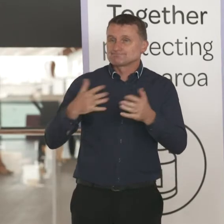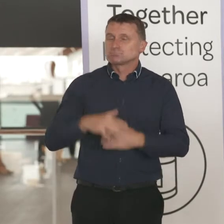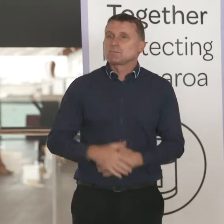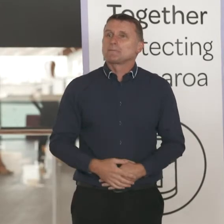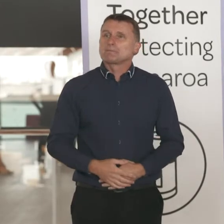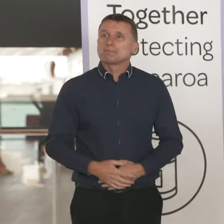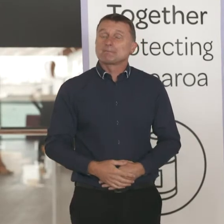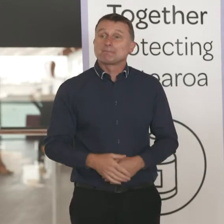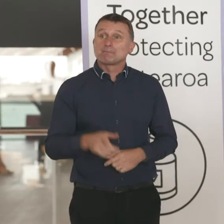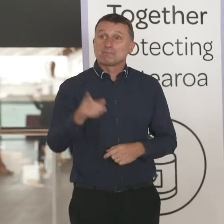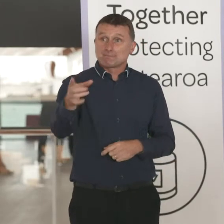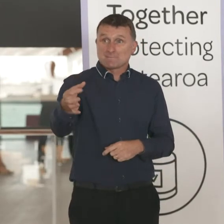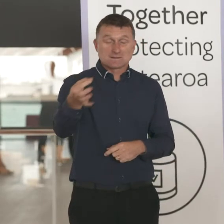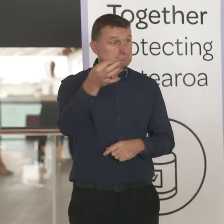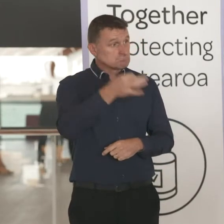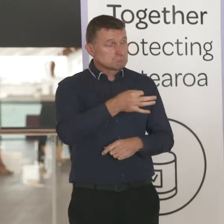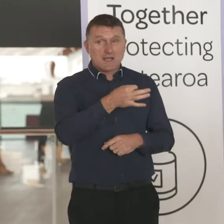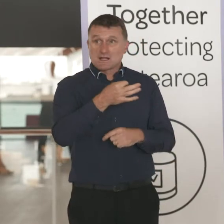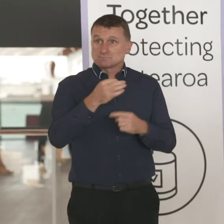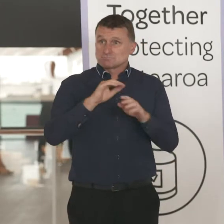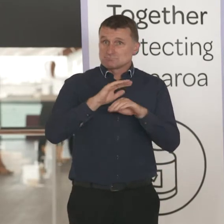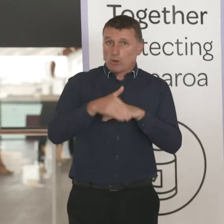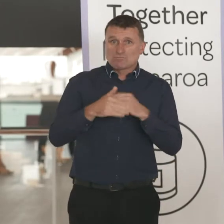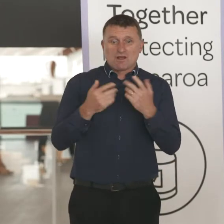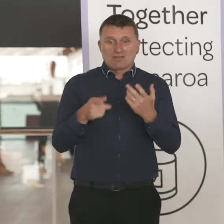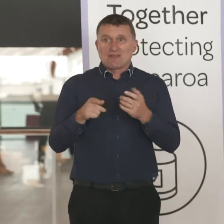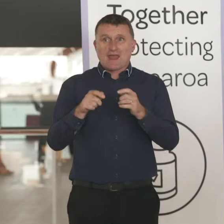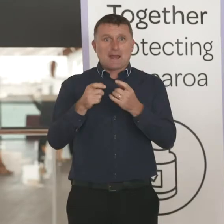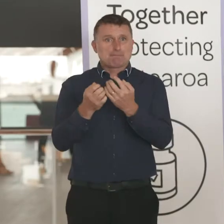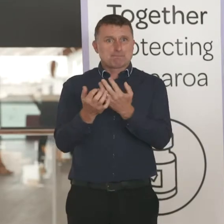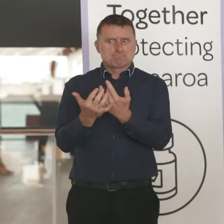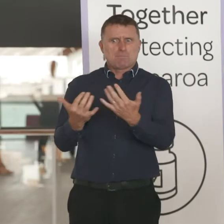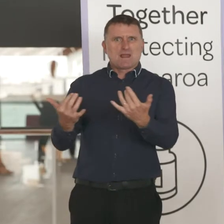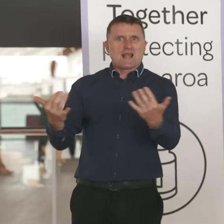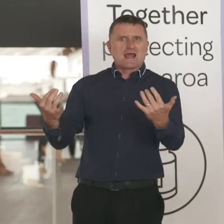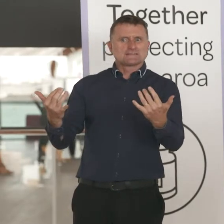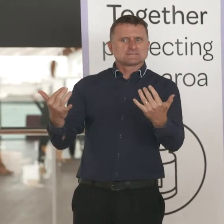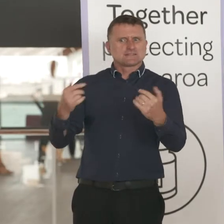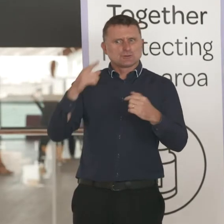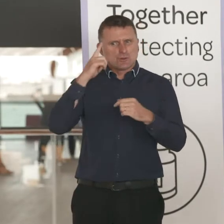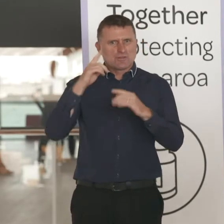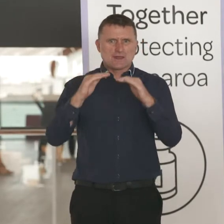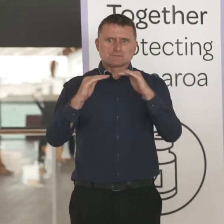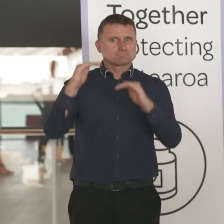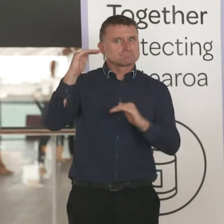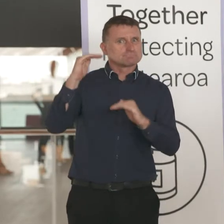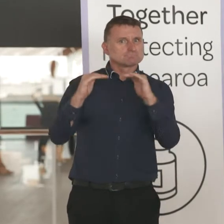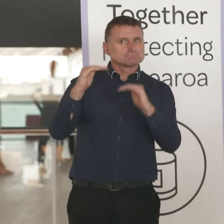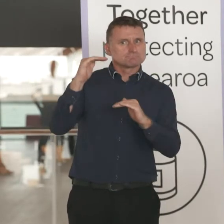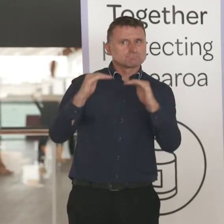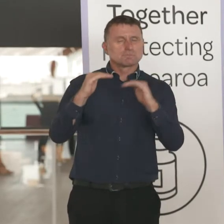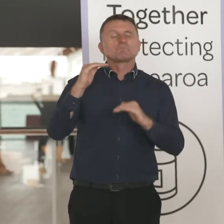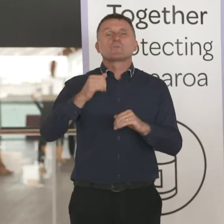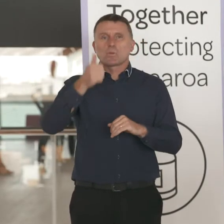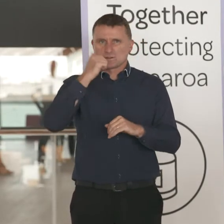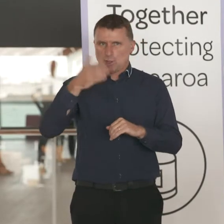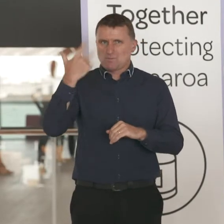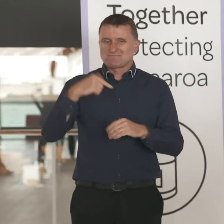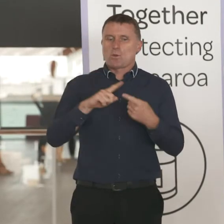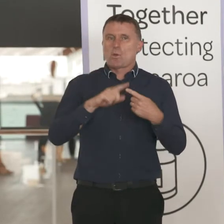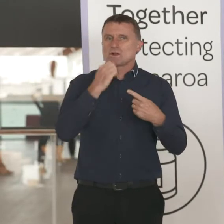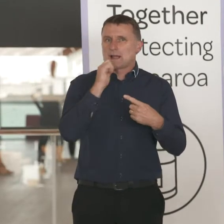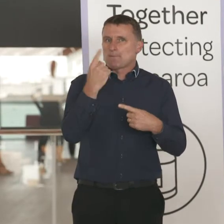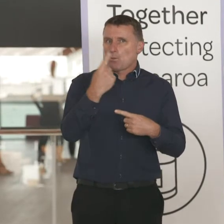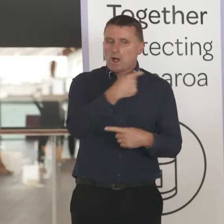the rollout to that population in particular has been equitable? It hasn't been equitable. We knew that with dose 1 and dose 2, and we've talked about